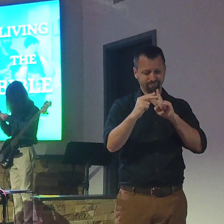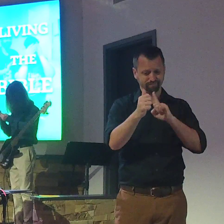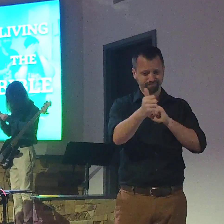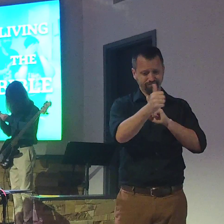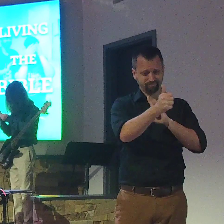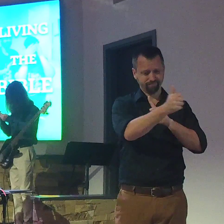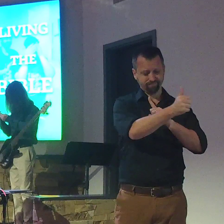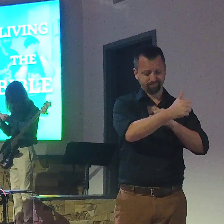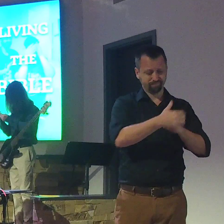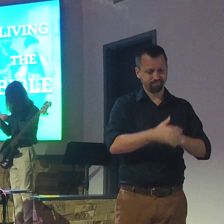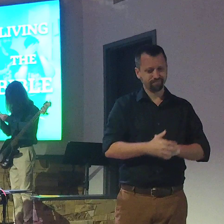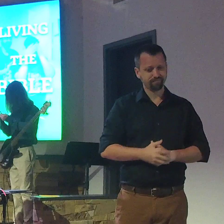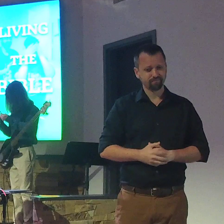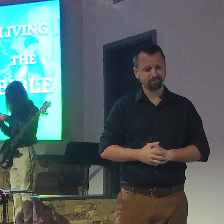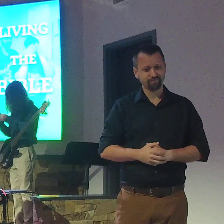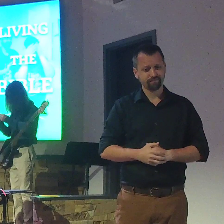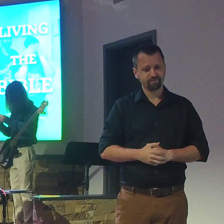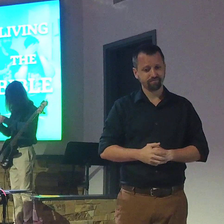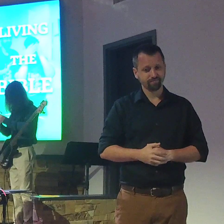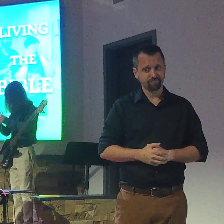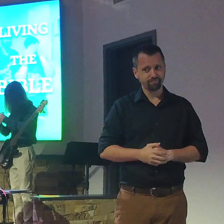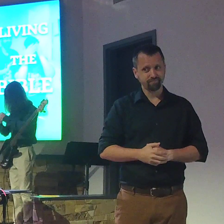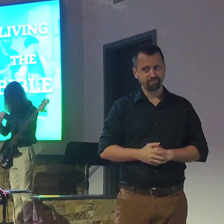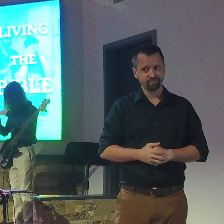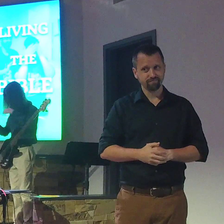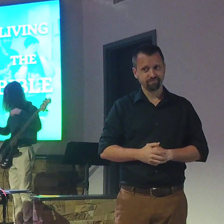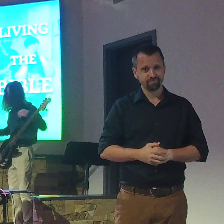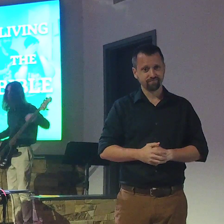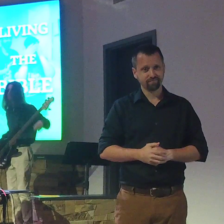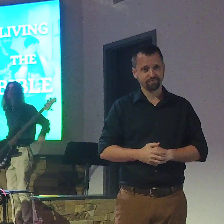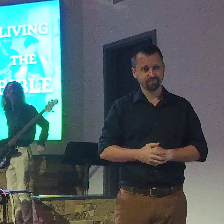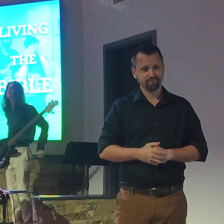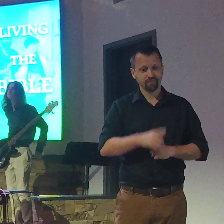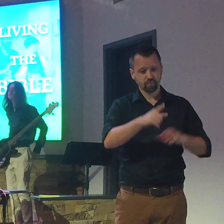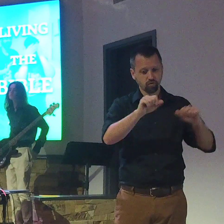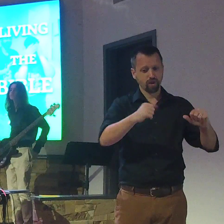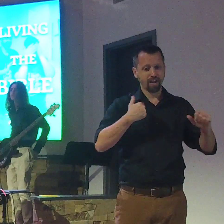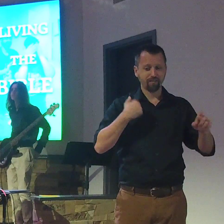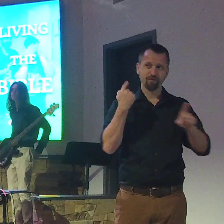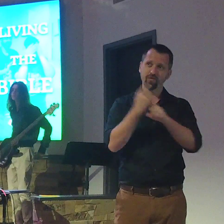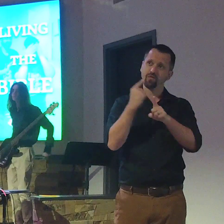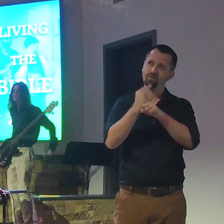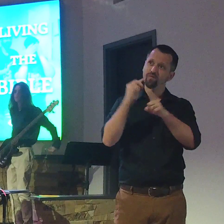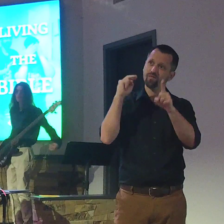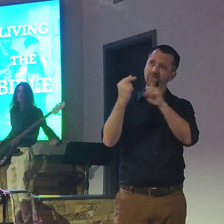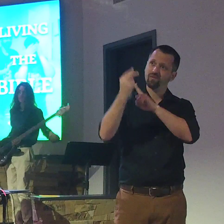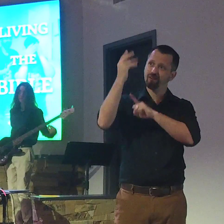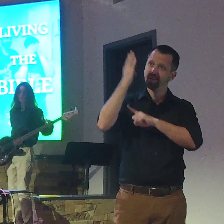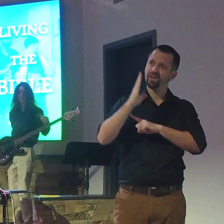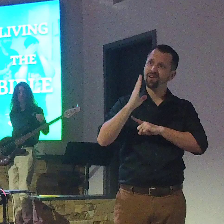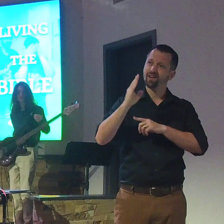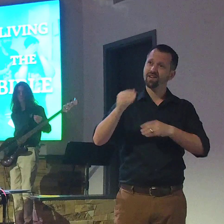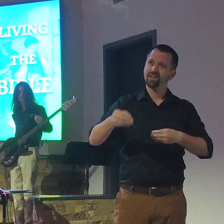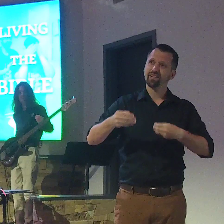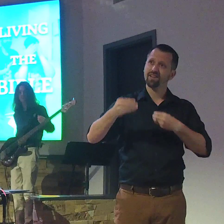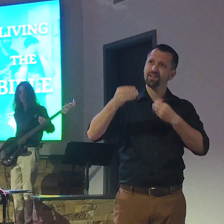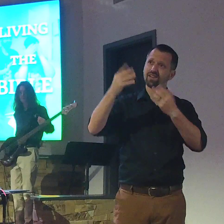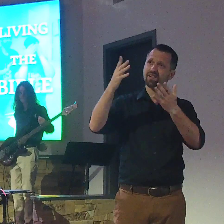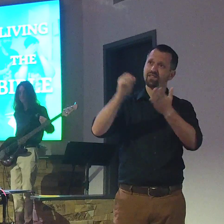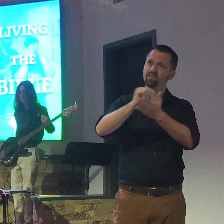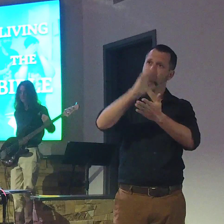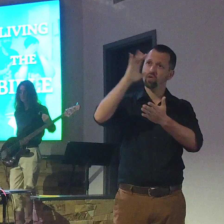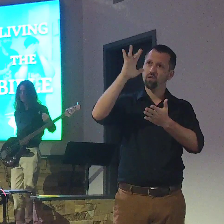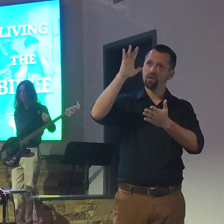And that will enable you to have that proper view of God. Give glory to whom glory is